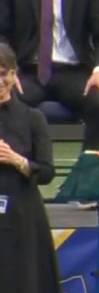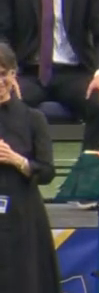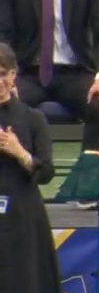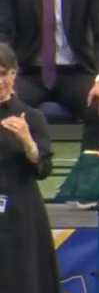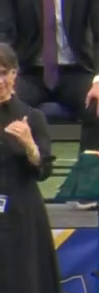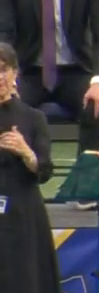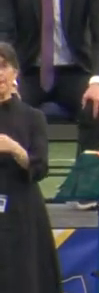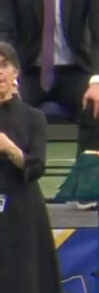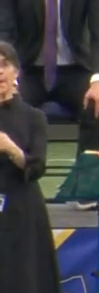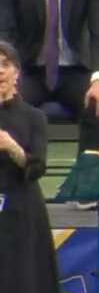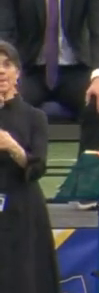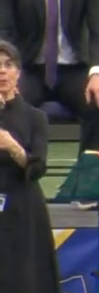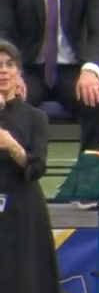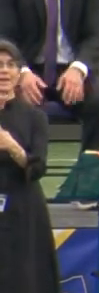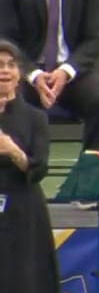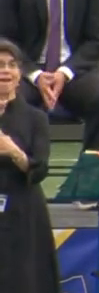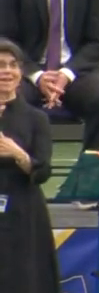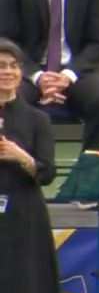Maria Innes.